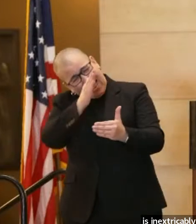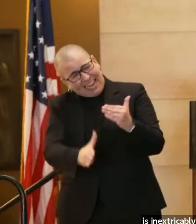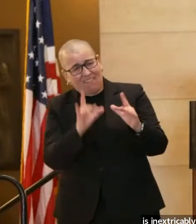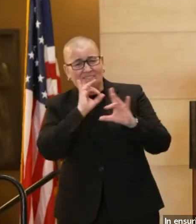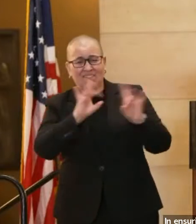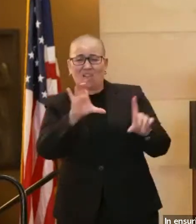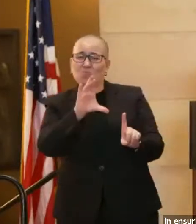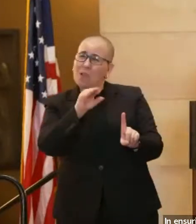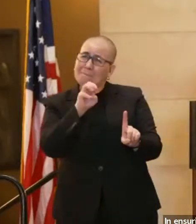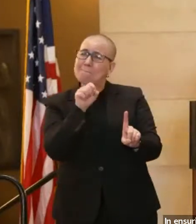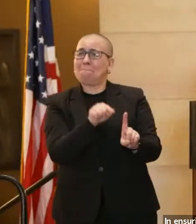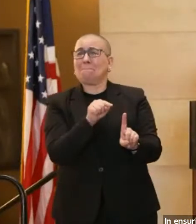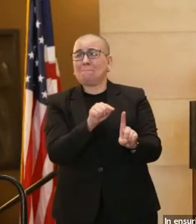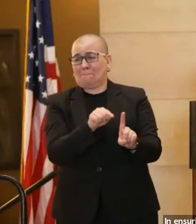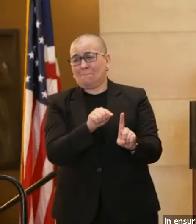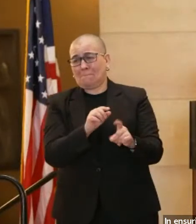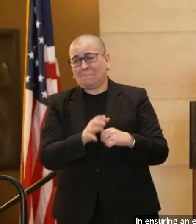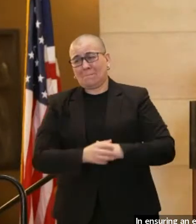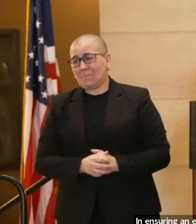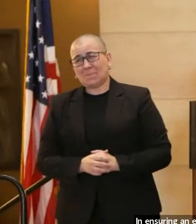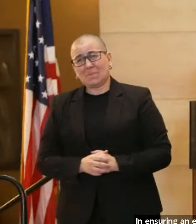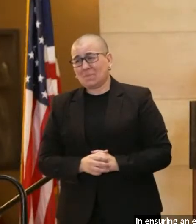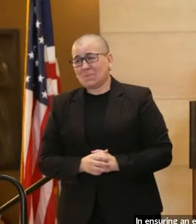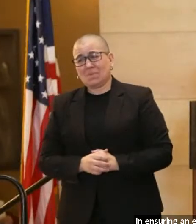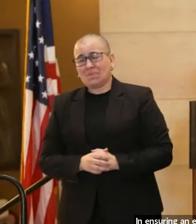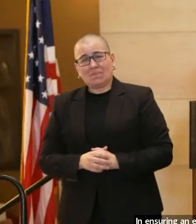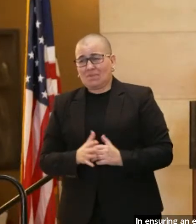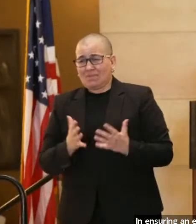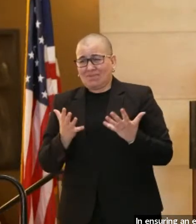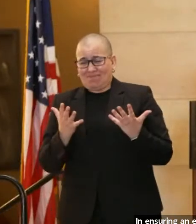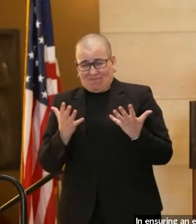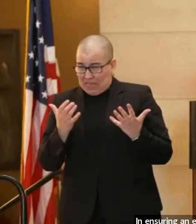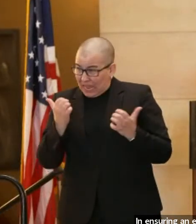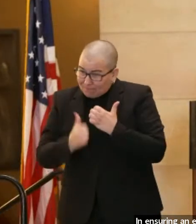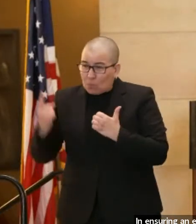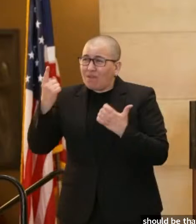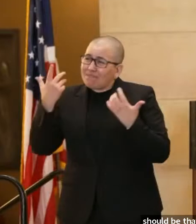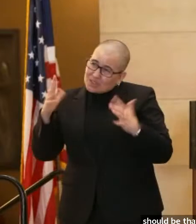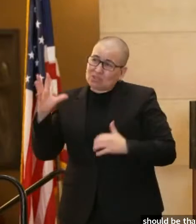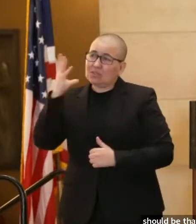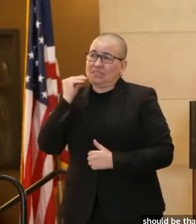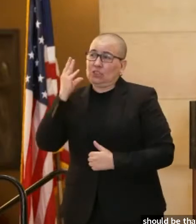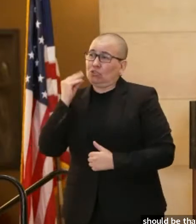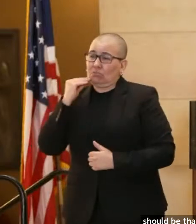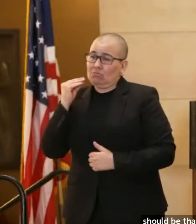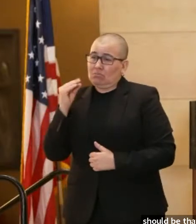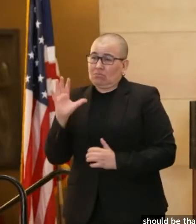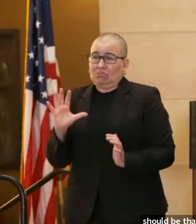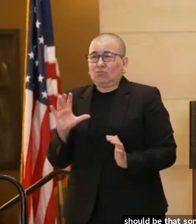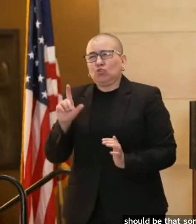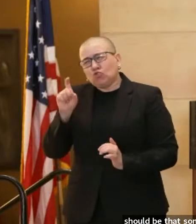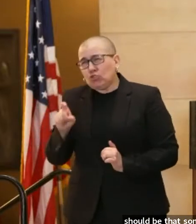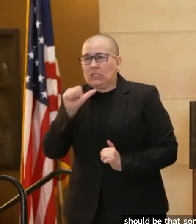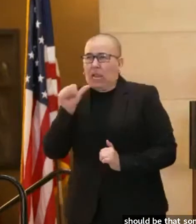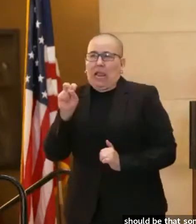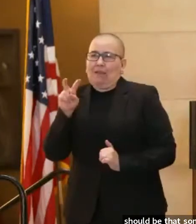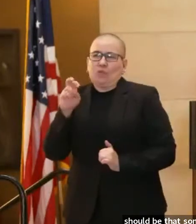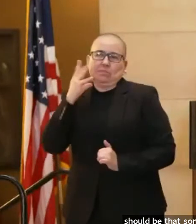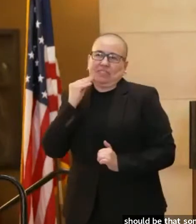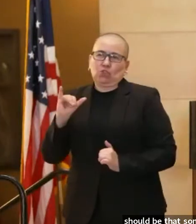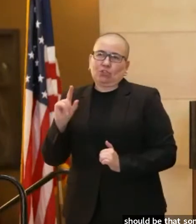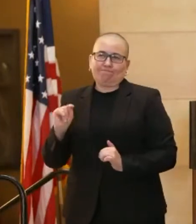should be that someone has experienced an act of violence. Period. Full stop. And yes,